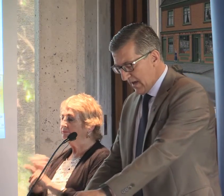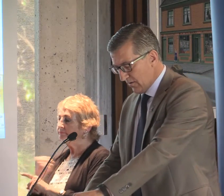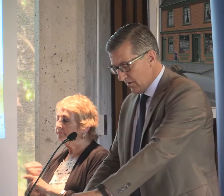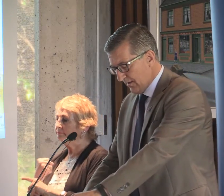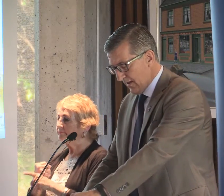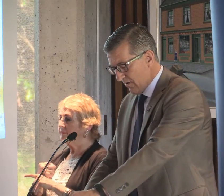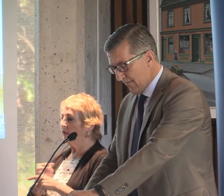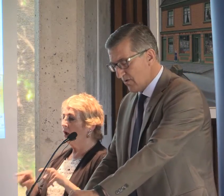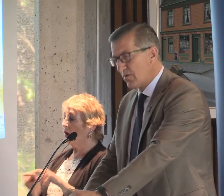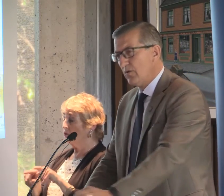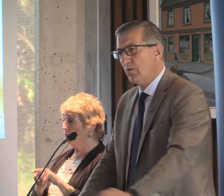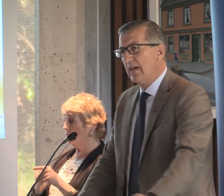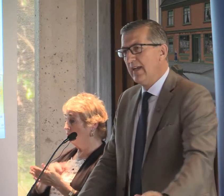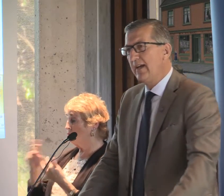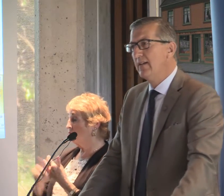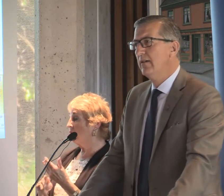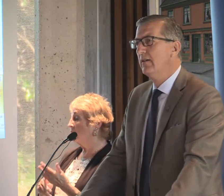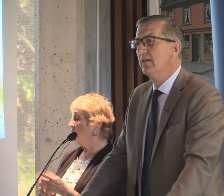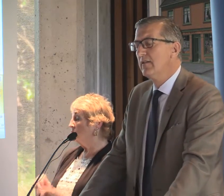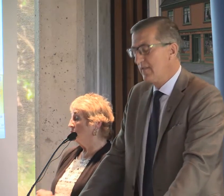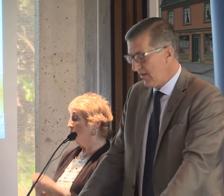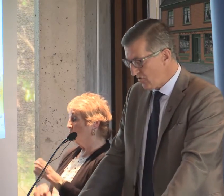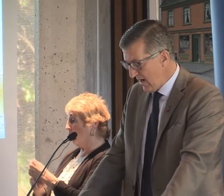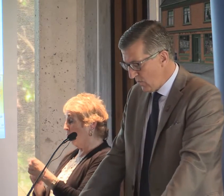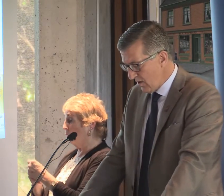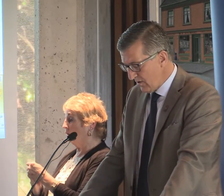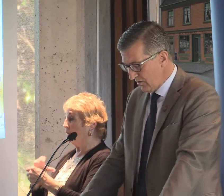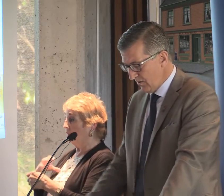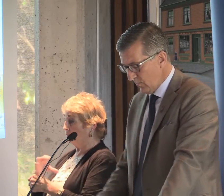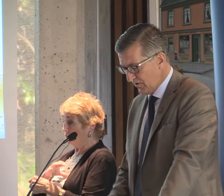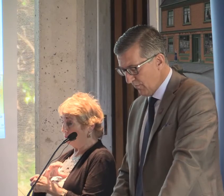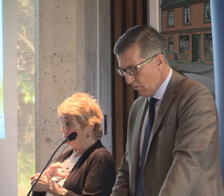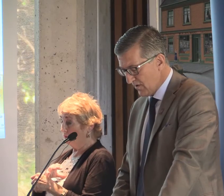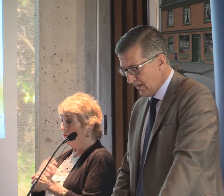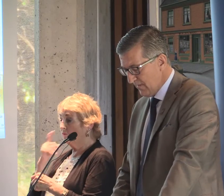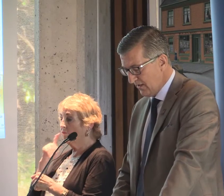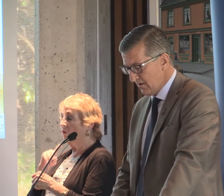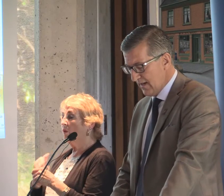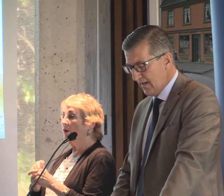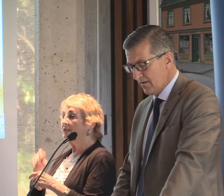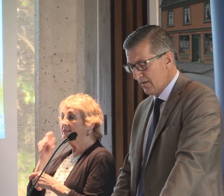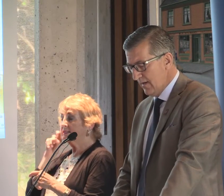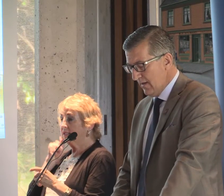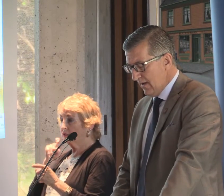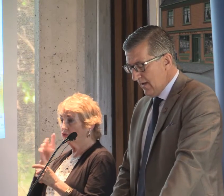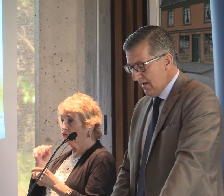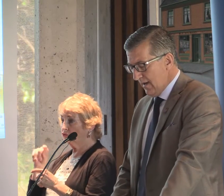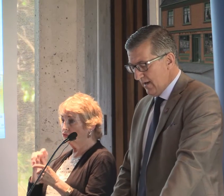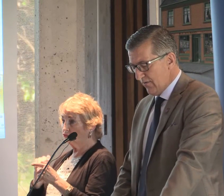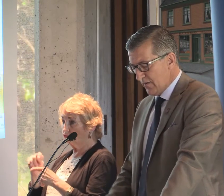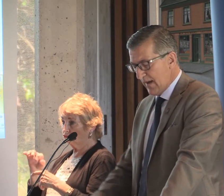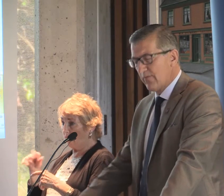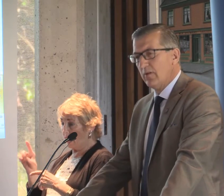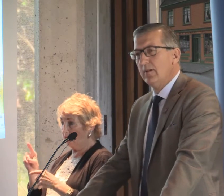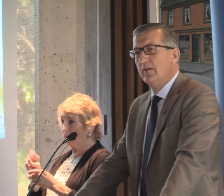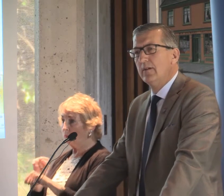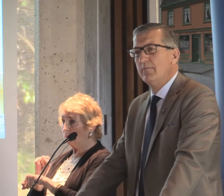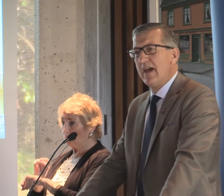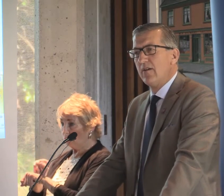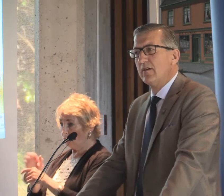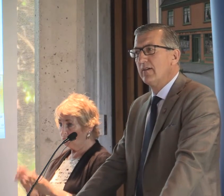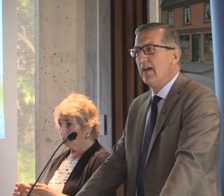of Women Council in their efforts to connect sex trade workers with supports that meet their needs in a